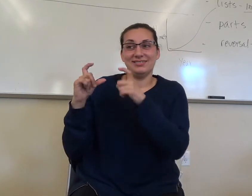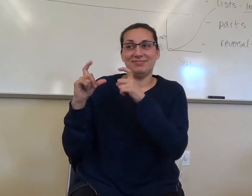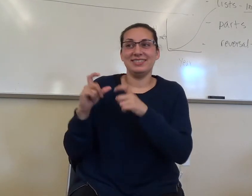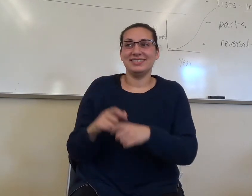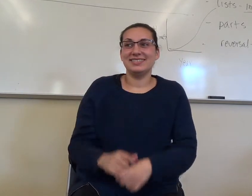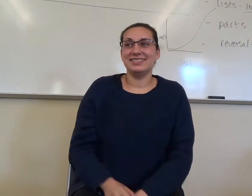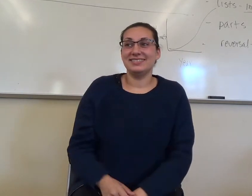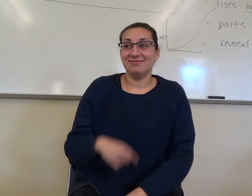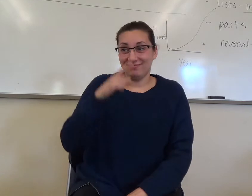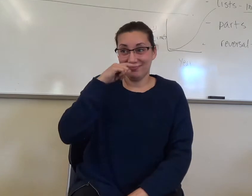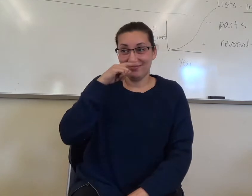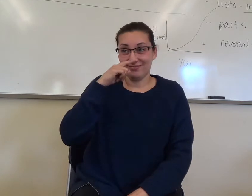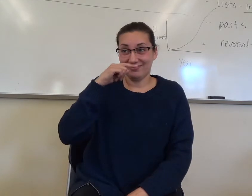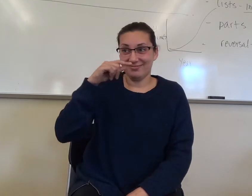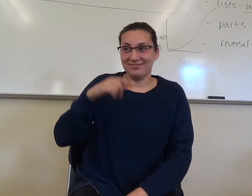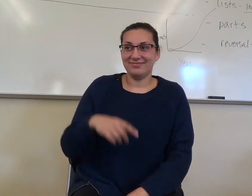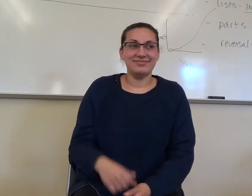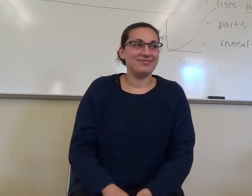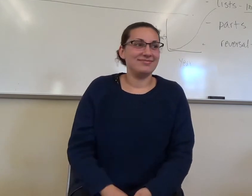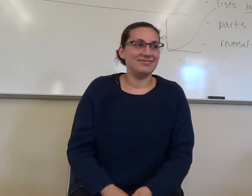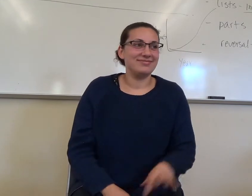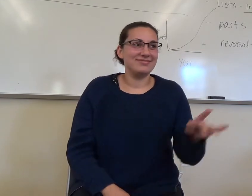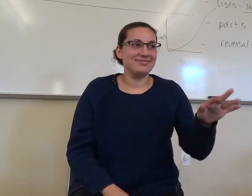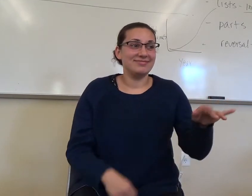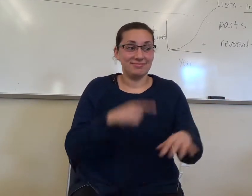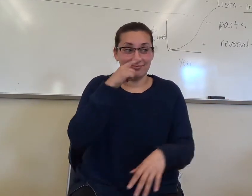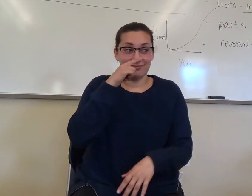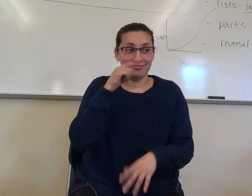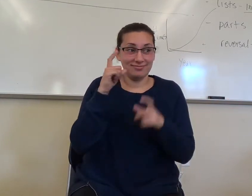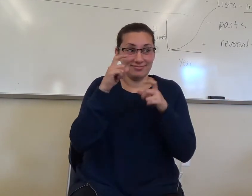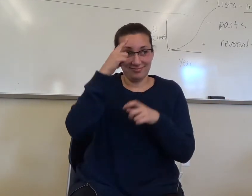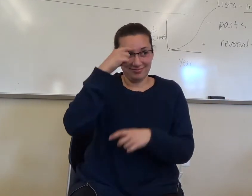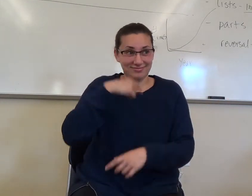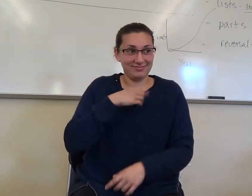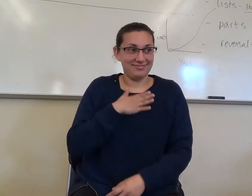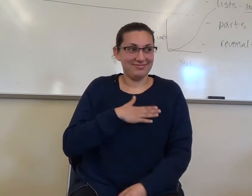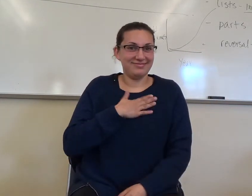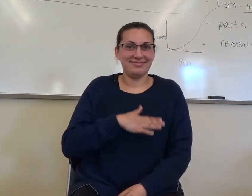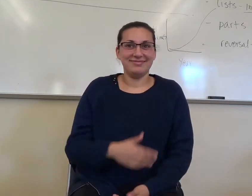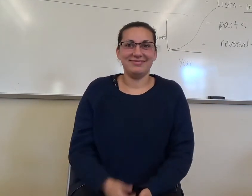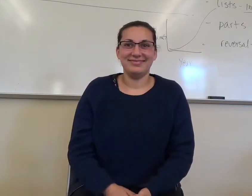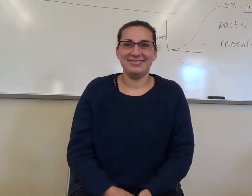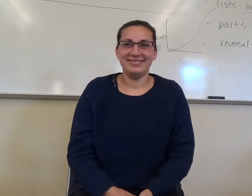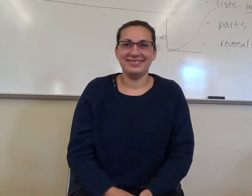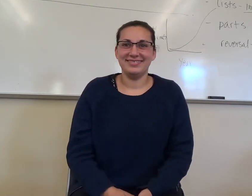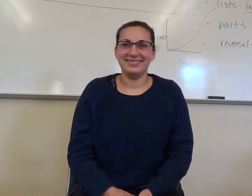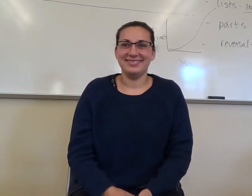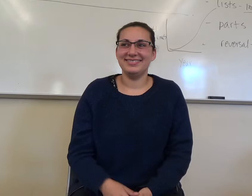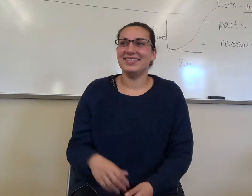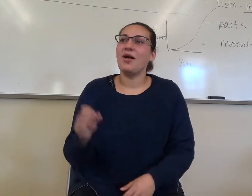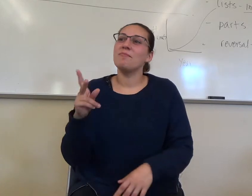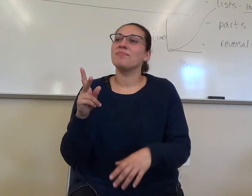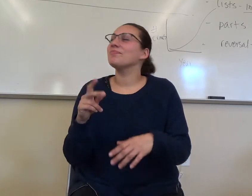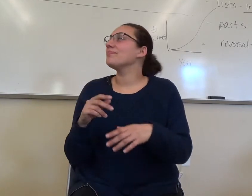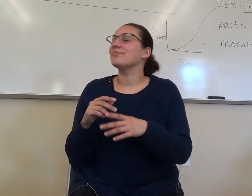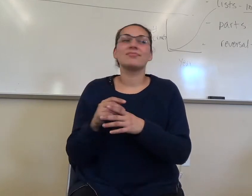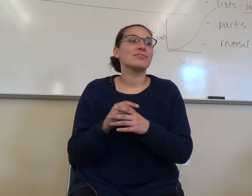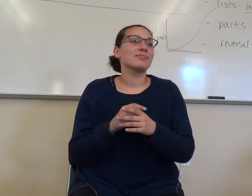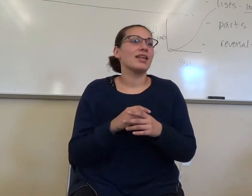if you're working in a company, you can apply for a family leave. I don't know how to really put into it. Right, no, but you're